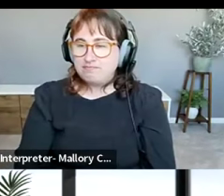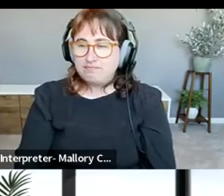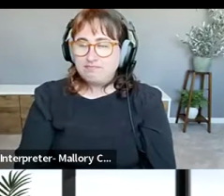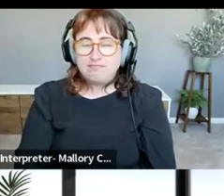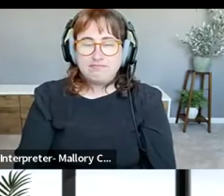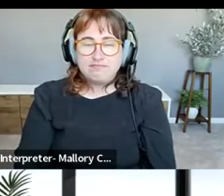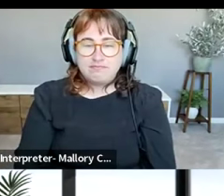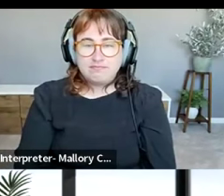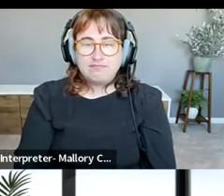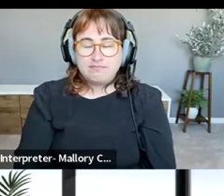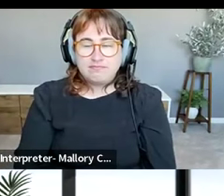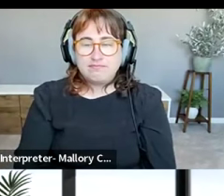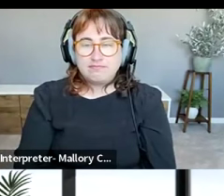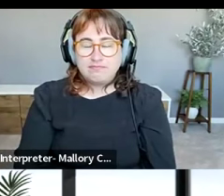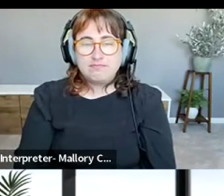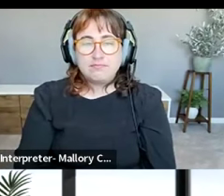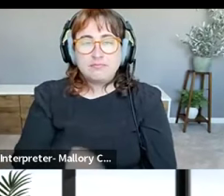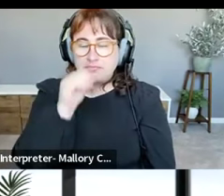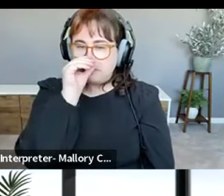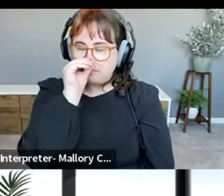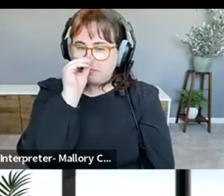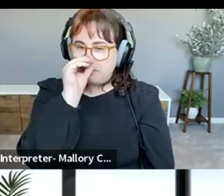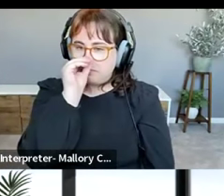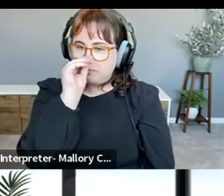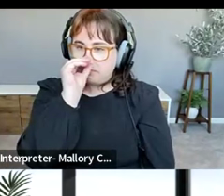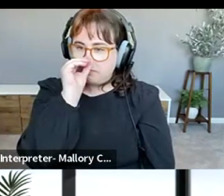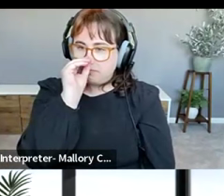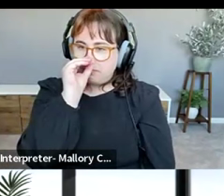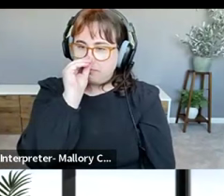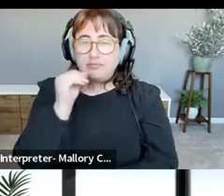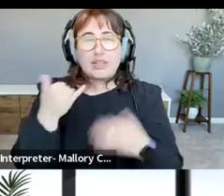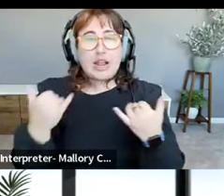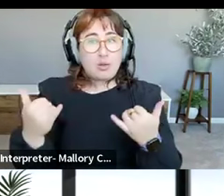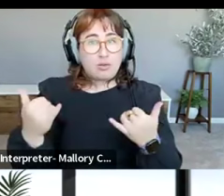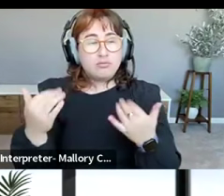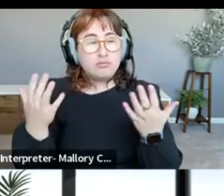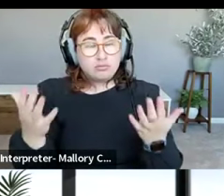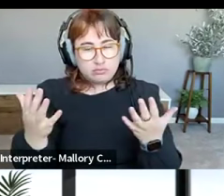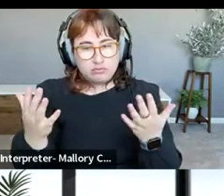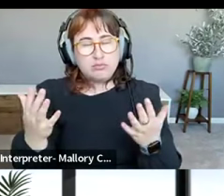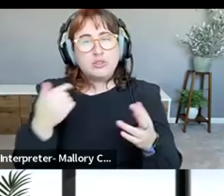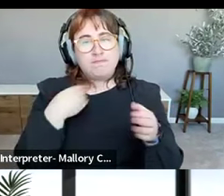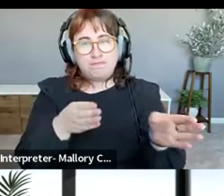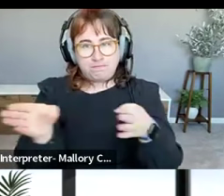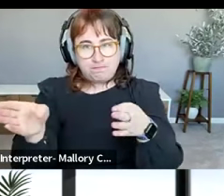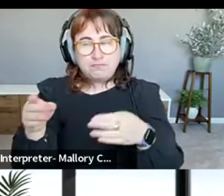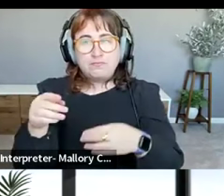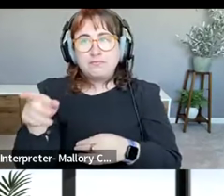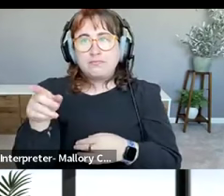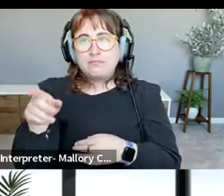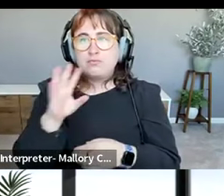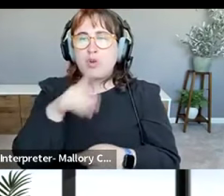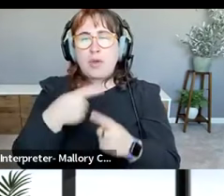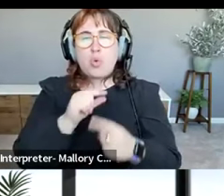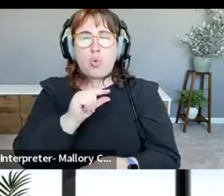Sorry here. Okay. So now I want to go into, I'm going to go a little bit into the